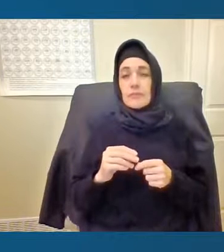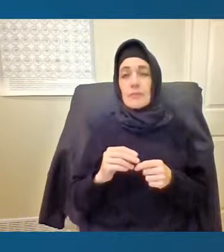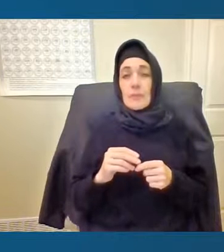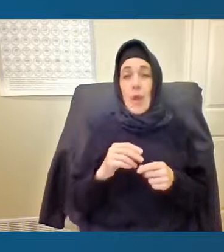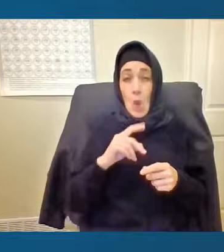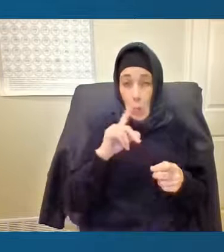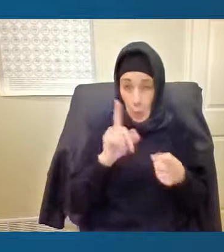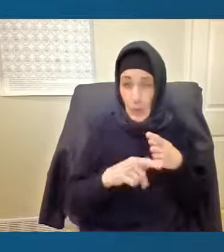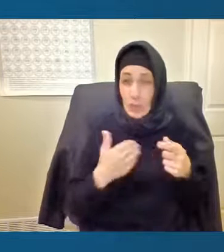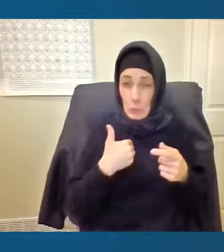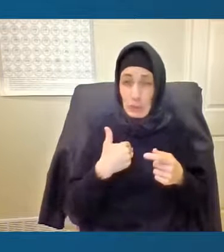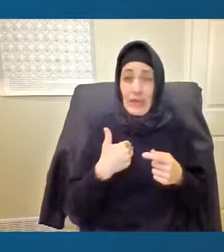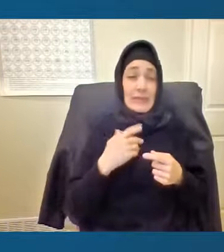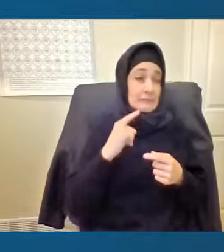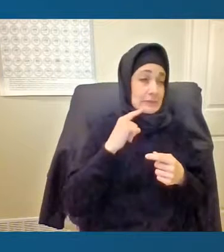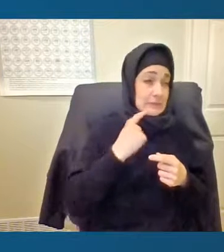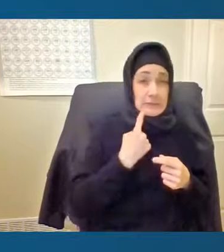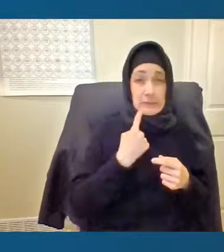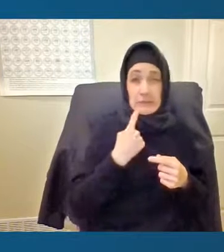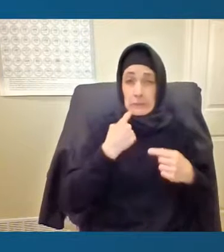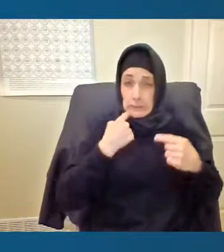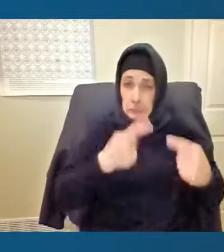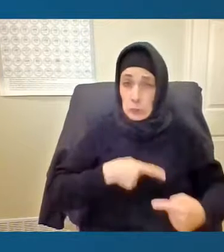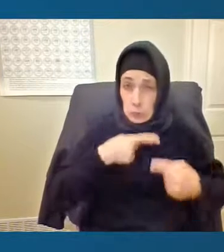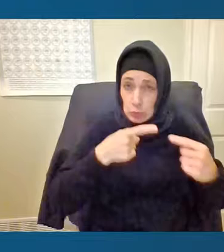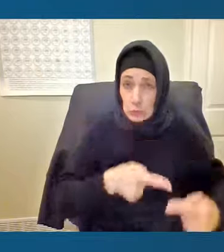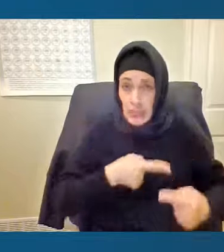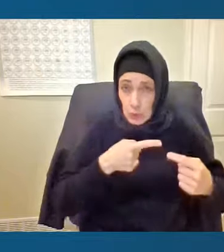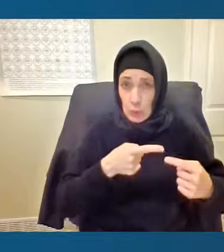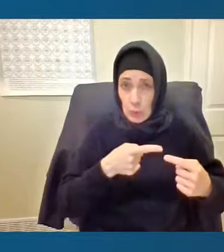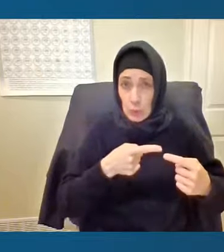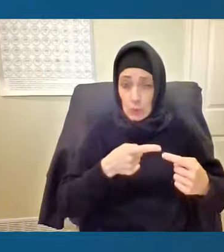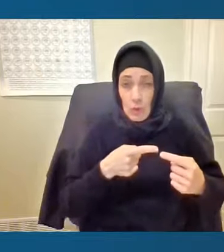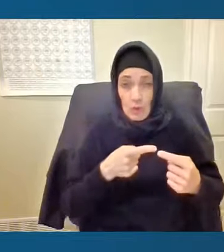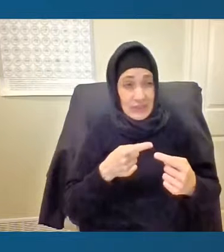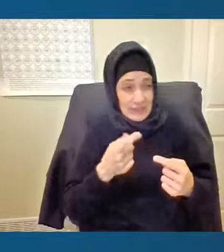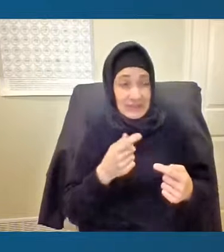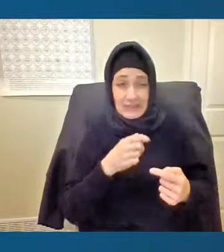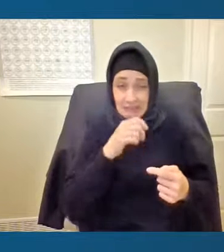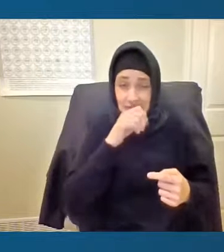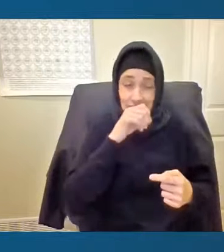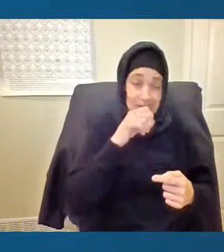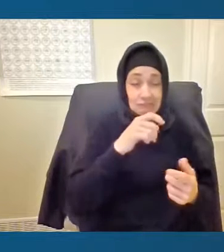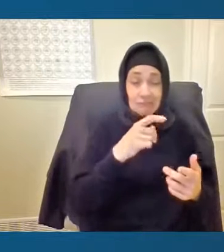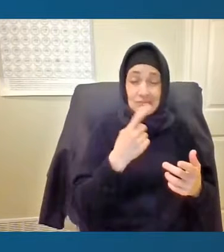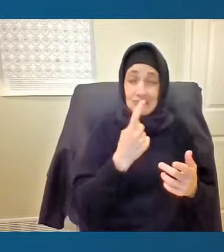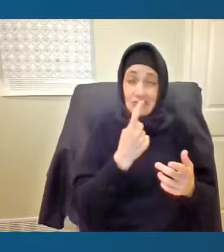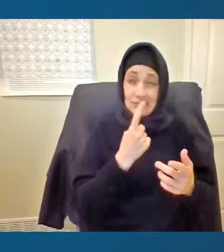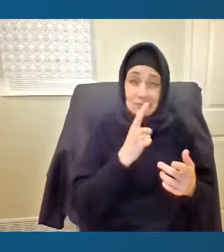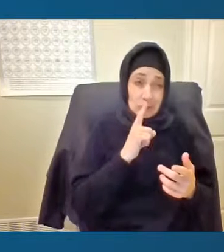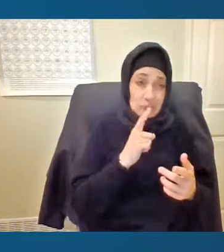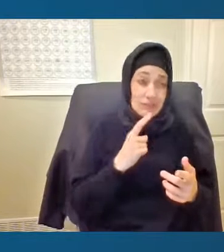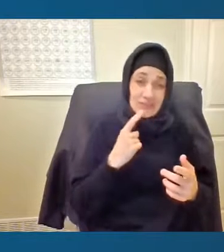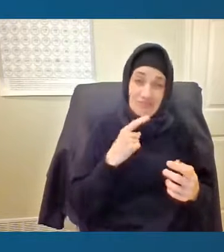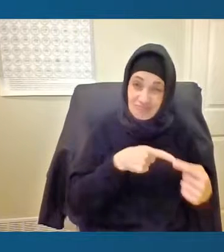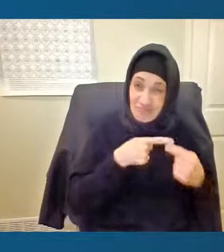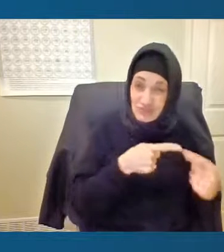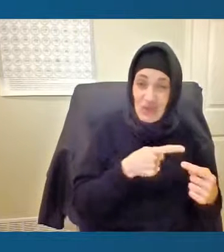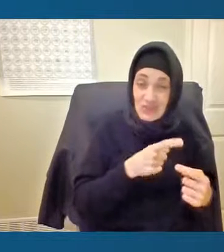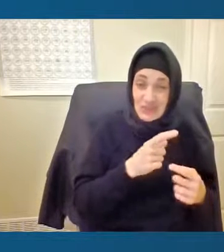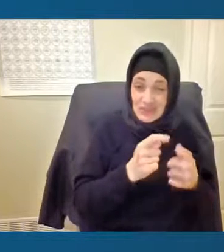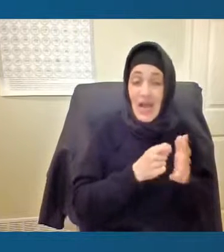truly inside, that's what comes out. I've told you this one story, and I'm going to repeat it because it speaks volumes.